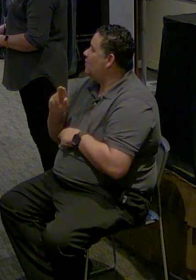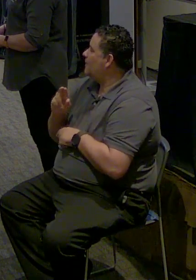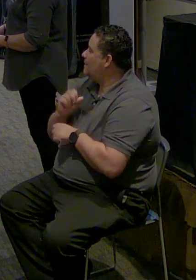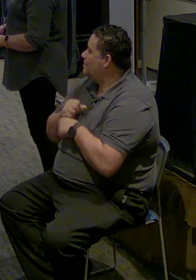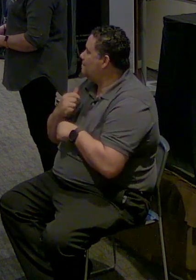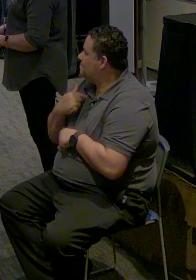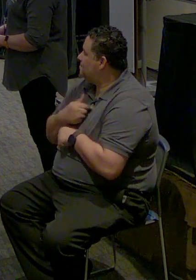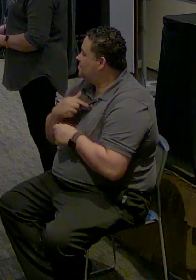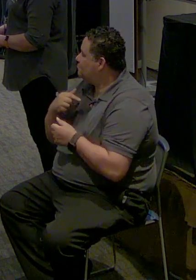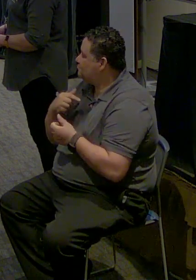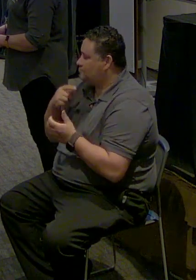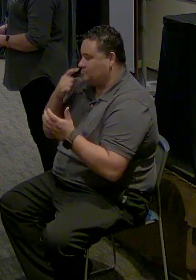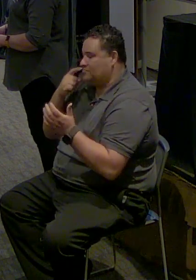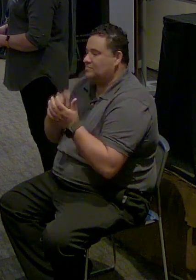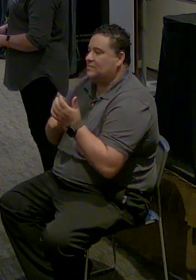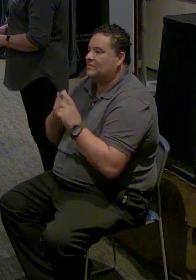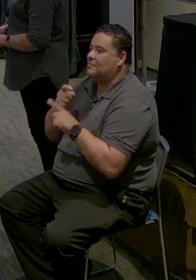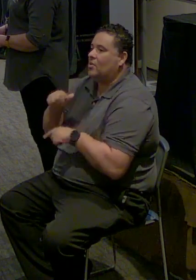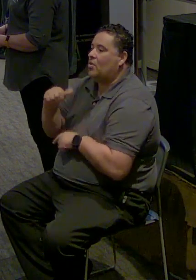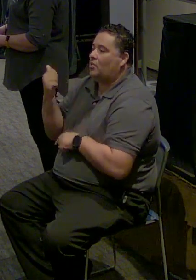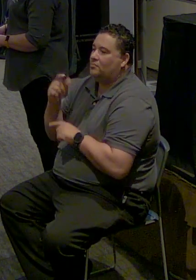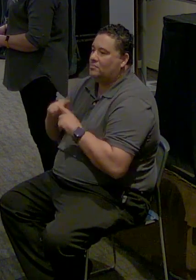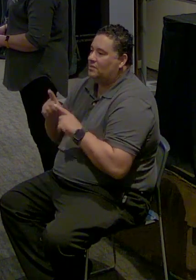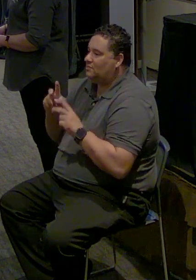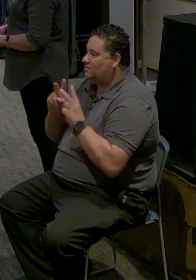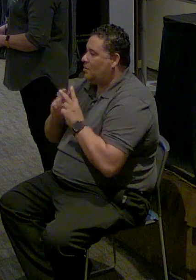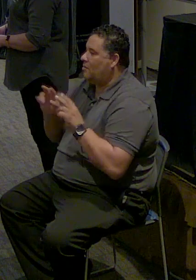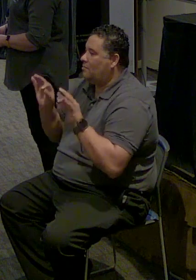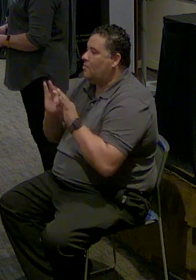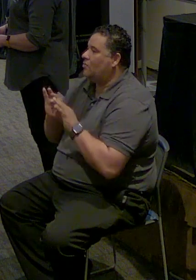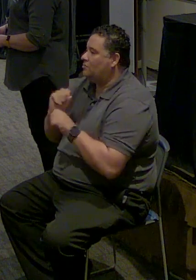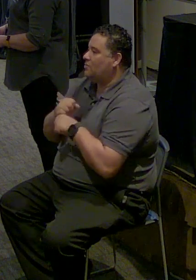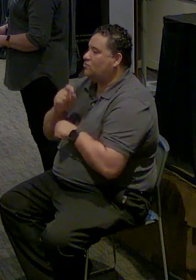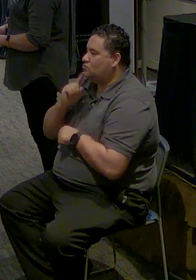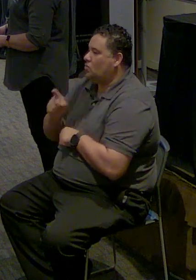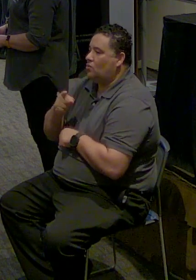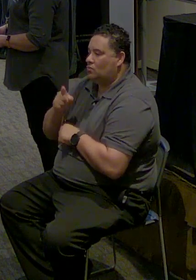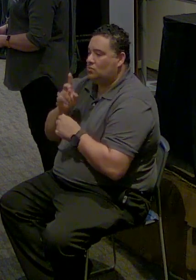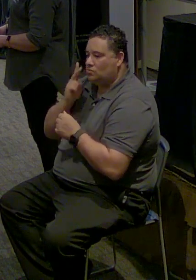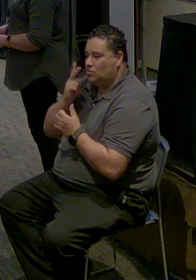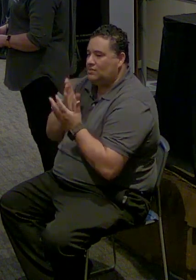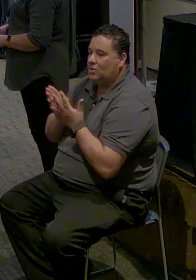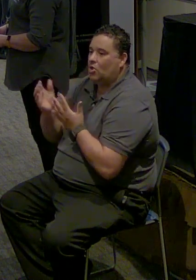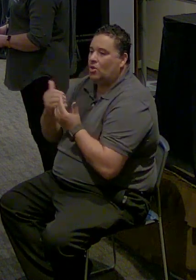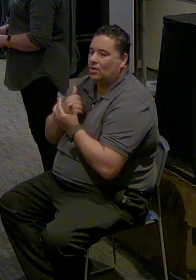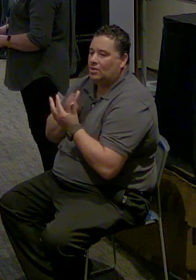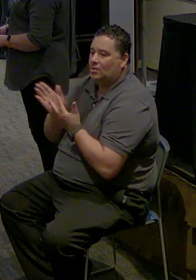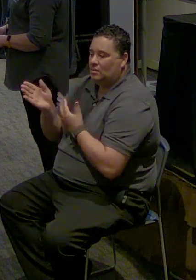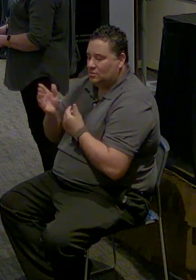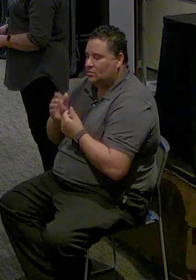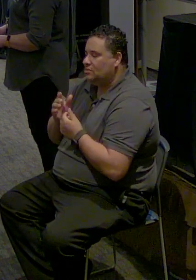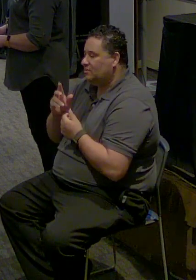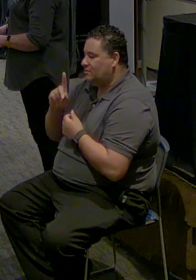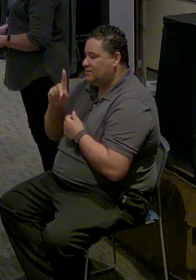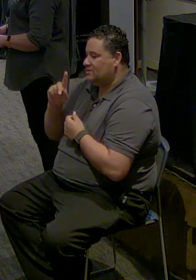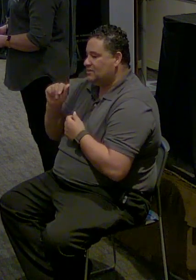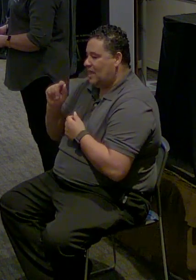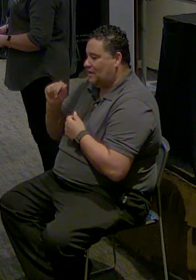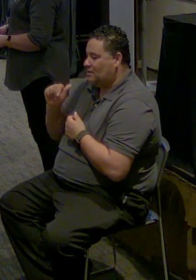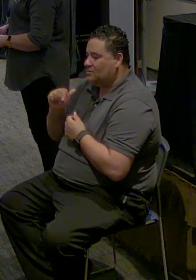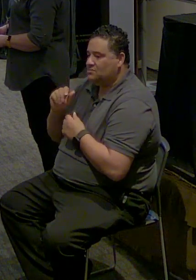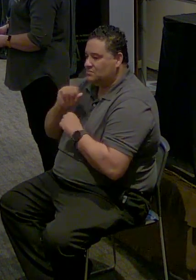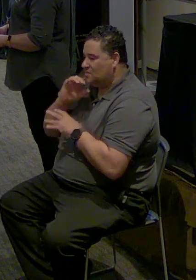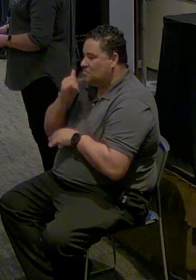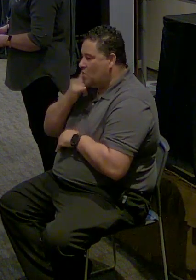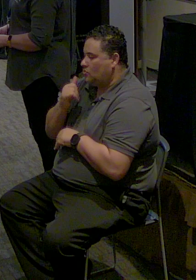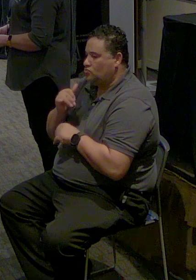us stand out from others. But it's very important to ensure that you're being transparent about the data. There's nothing wrong with addressing an issue